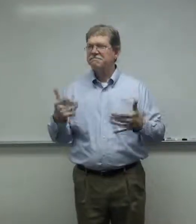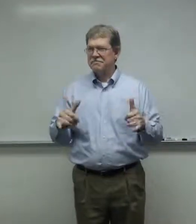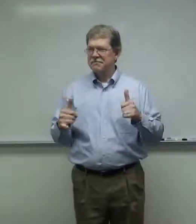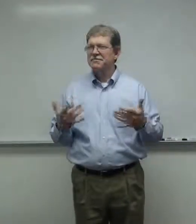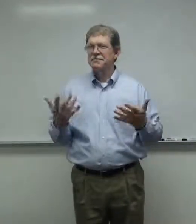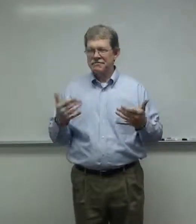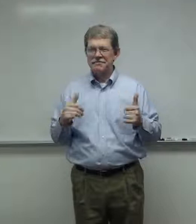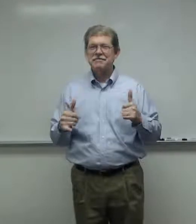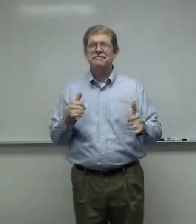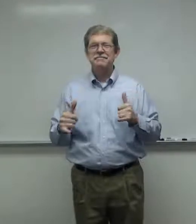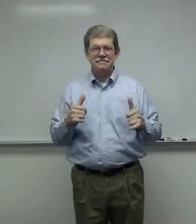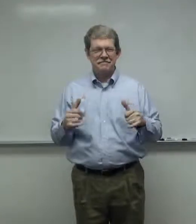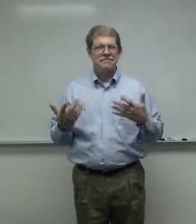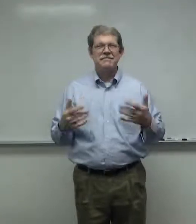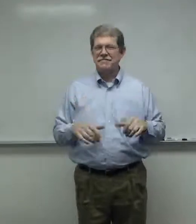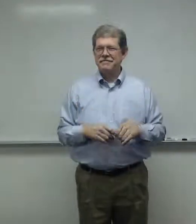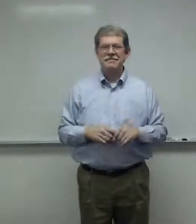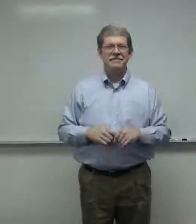Sherry played. All right.